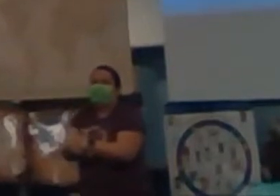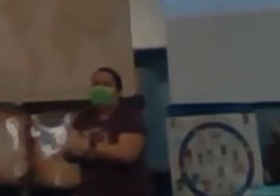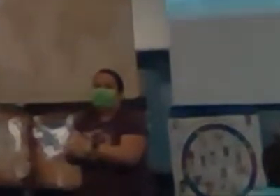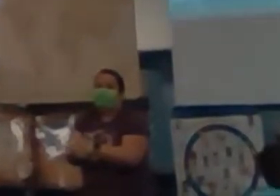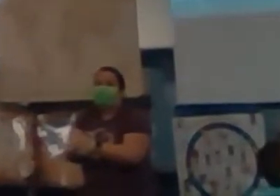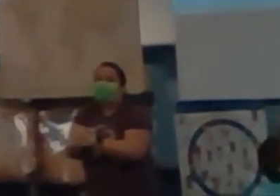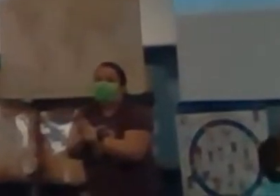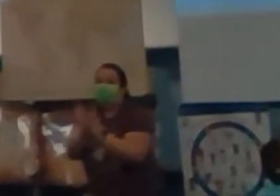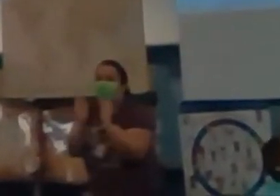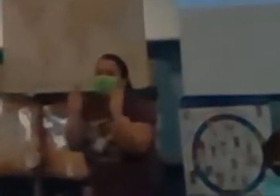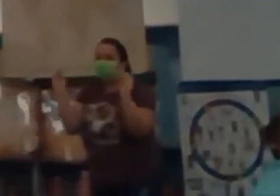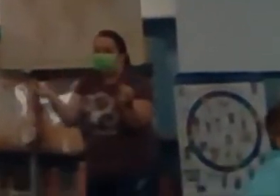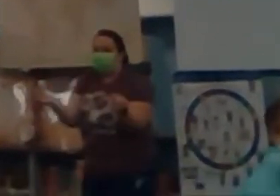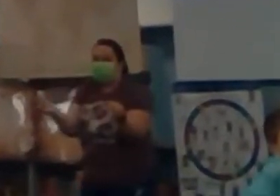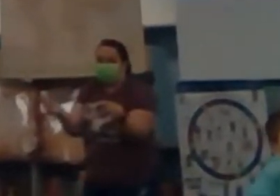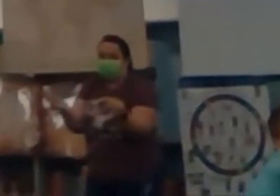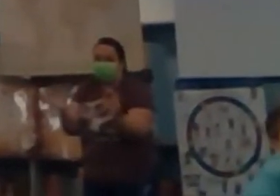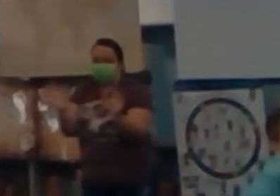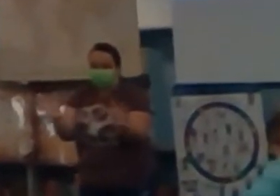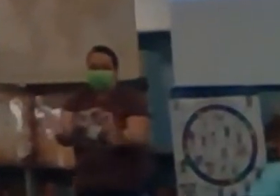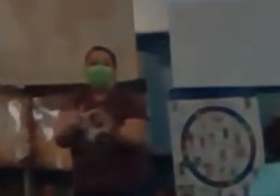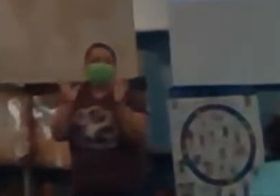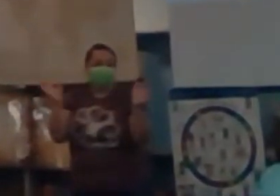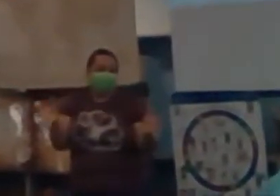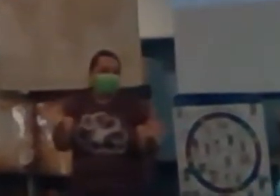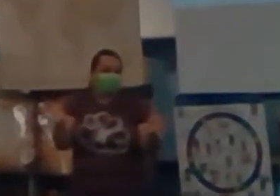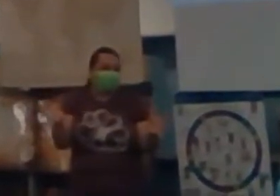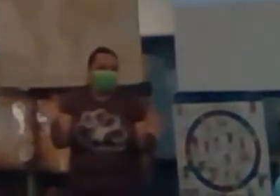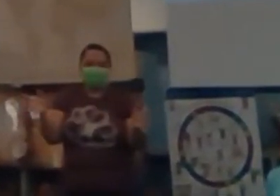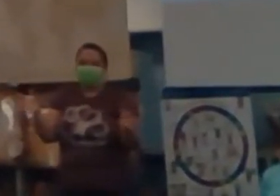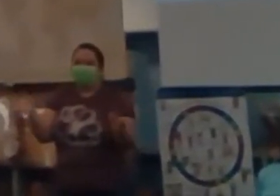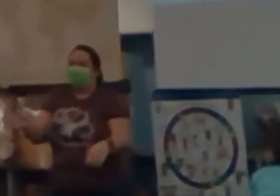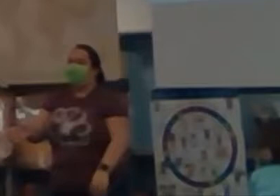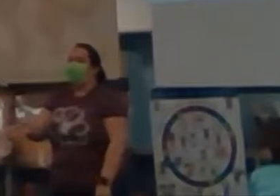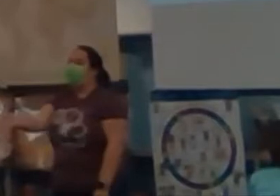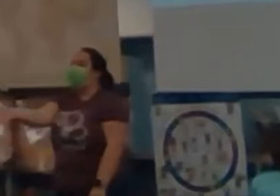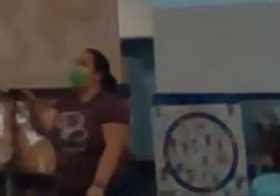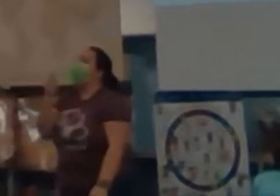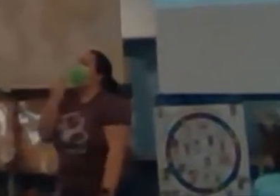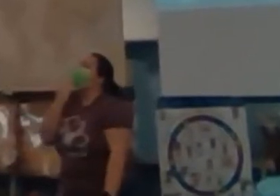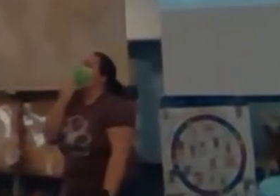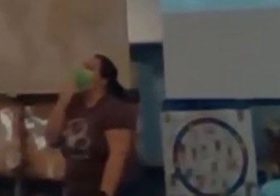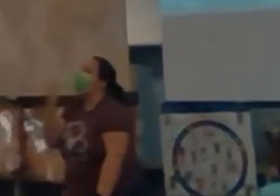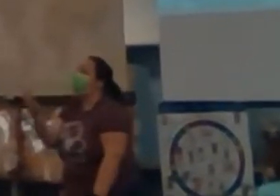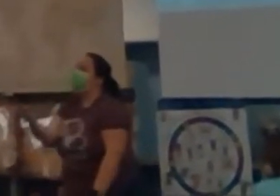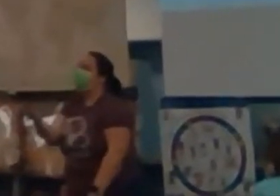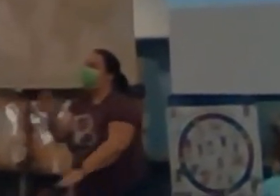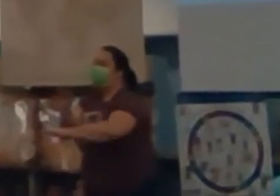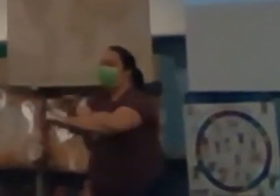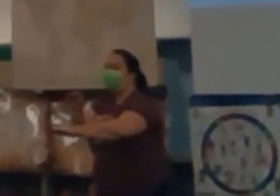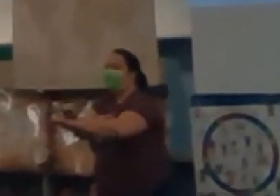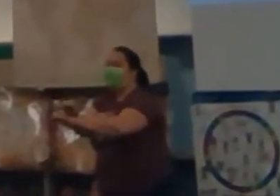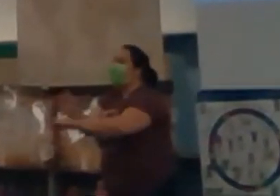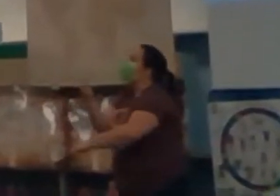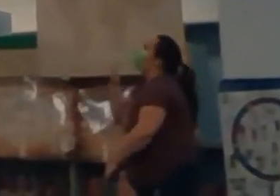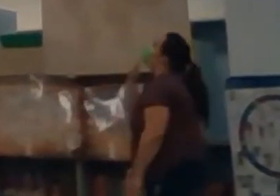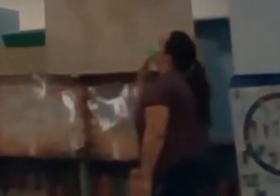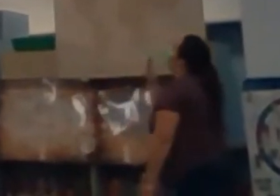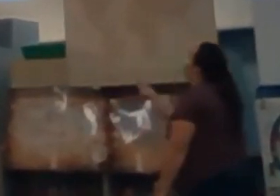So, we're going to learn to practice again our sign language. So we just learned good morning. So good